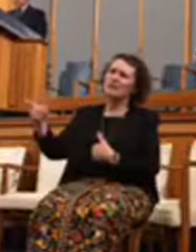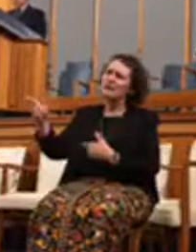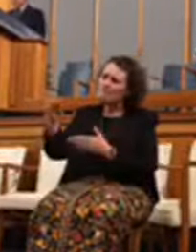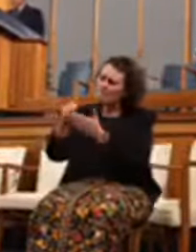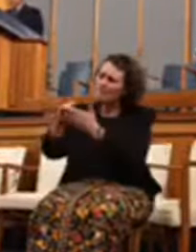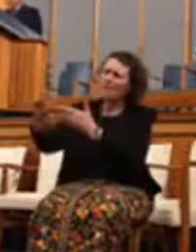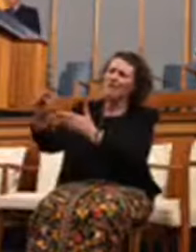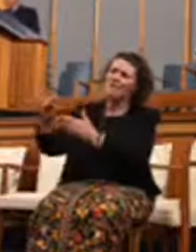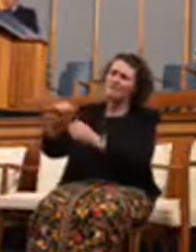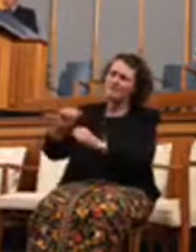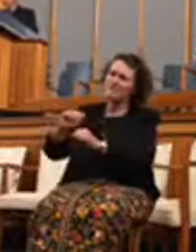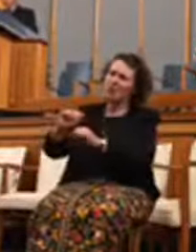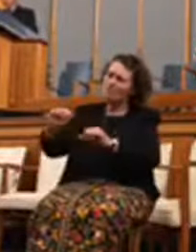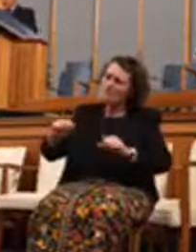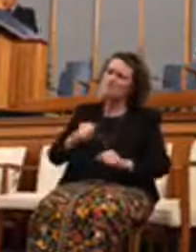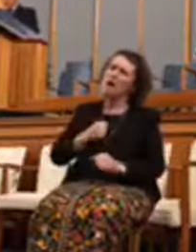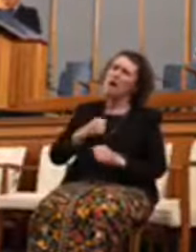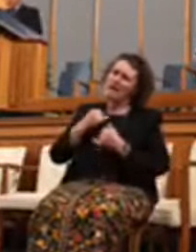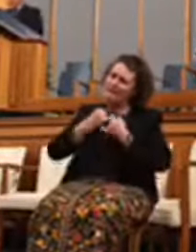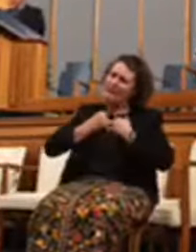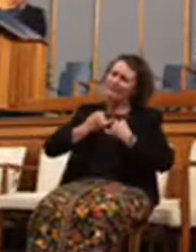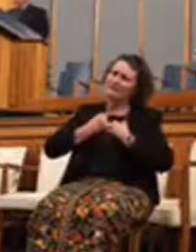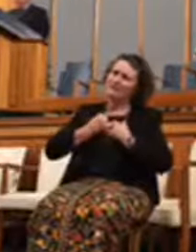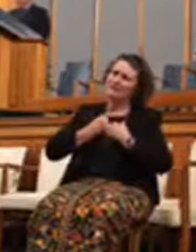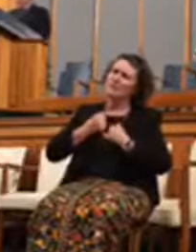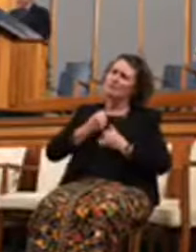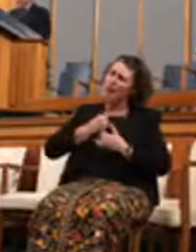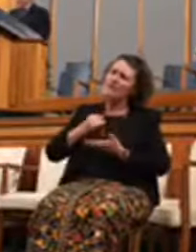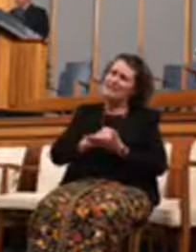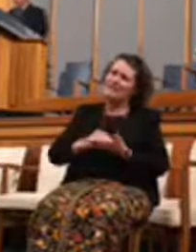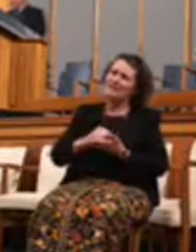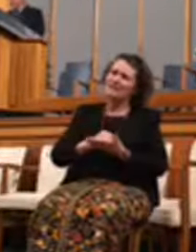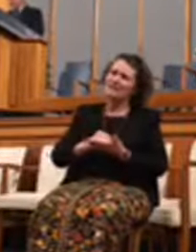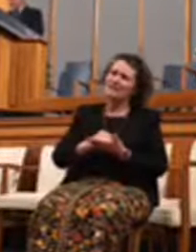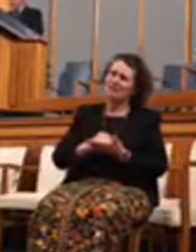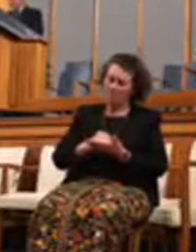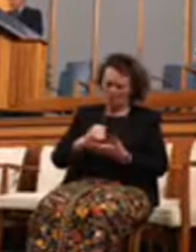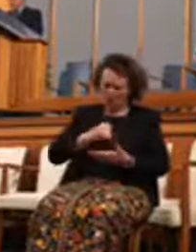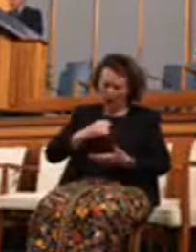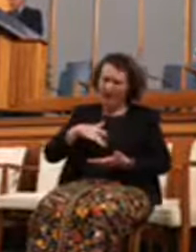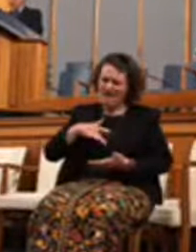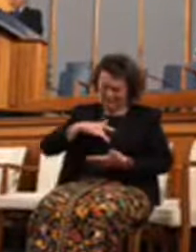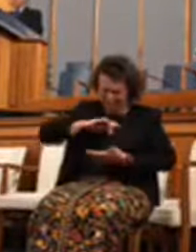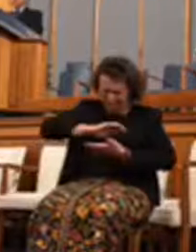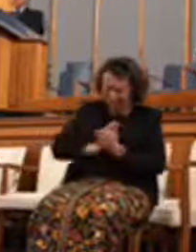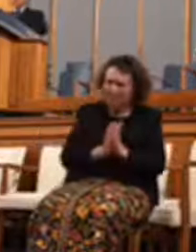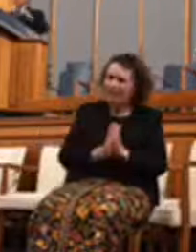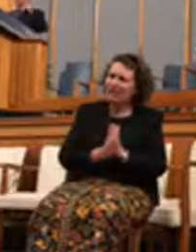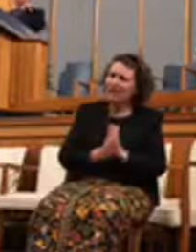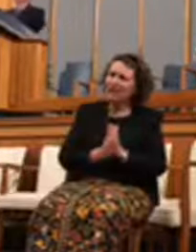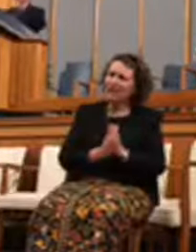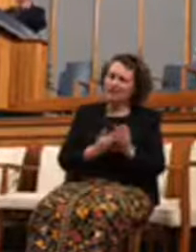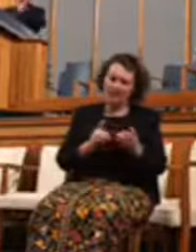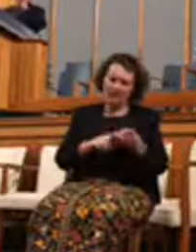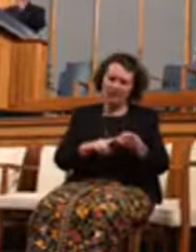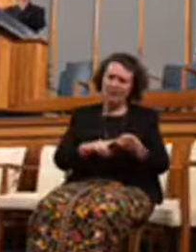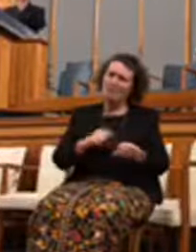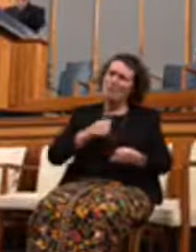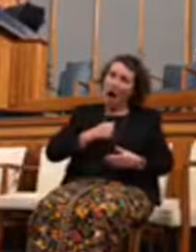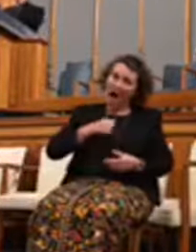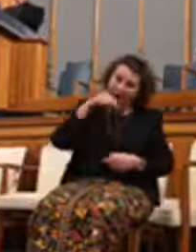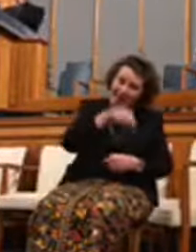He paid the price for my guilt. He took the bankruptcy of my life. He took my hell. Can I sum it